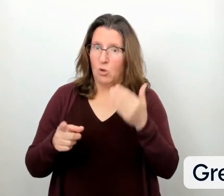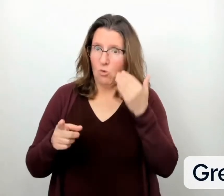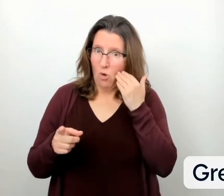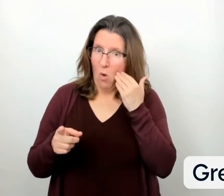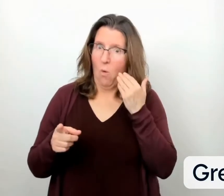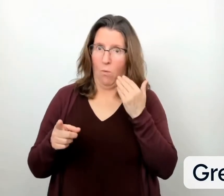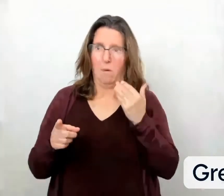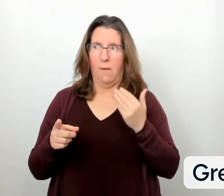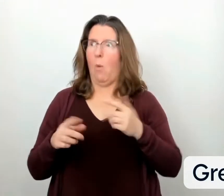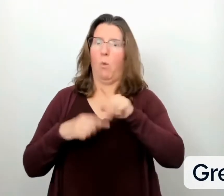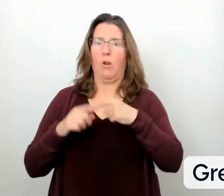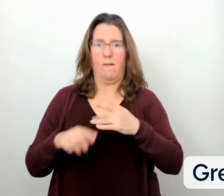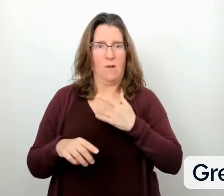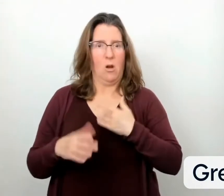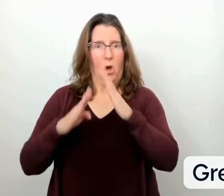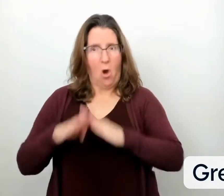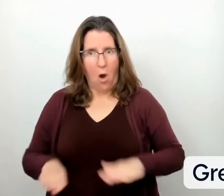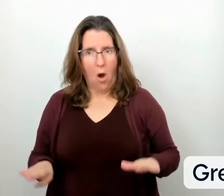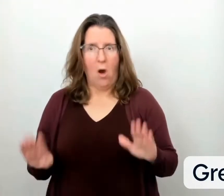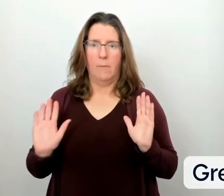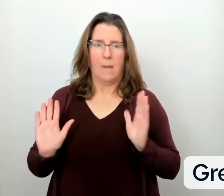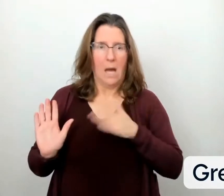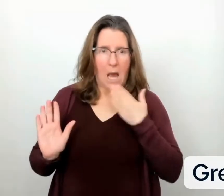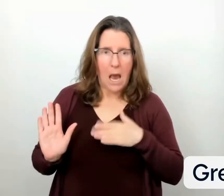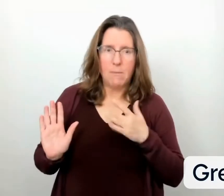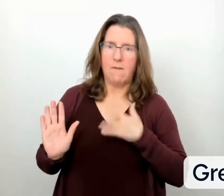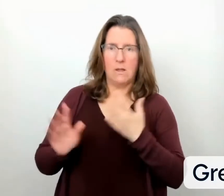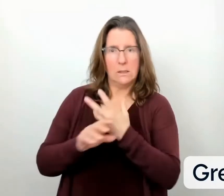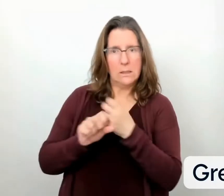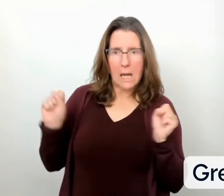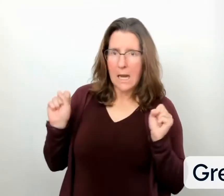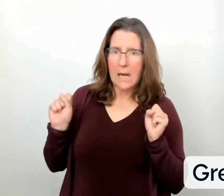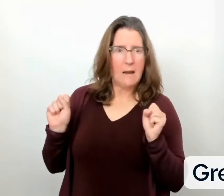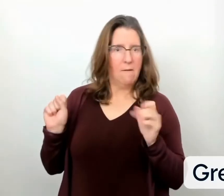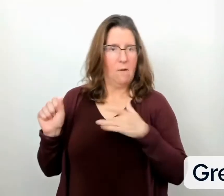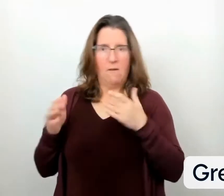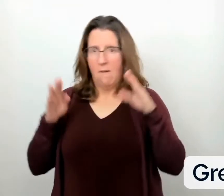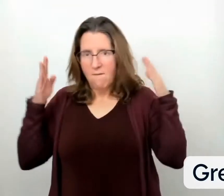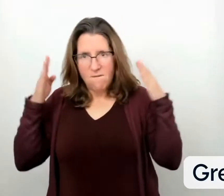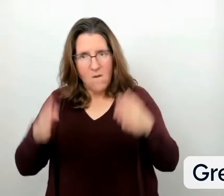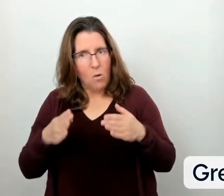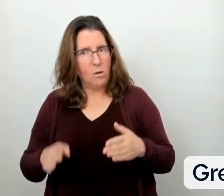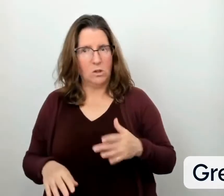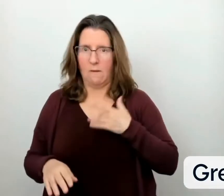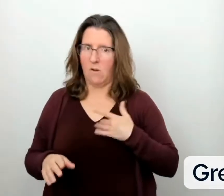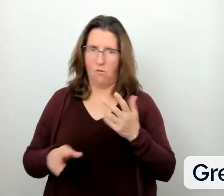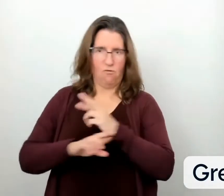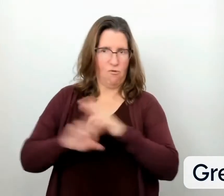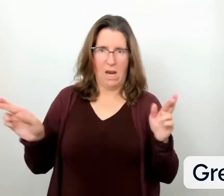school. Students in the green zone feel calm, happy, safe, focused, and ready